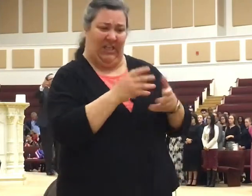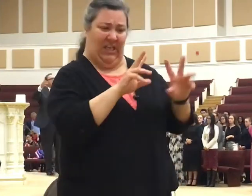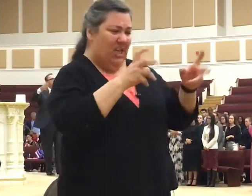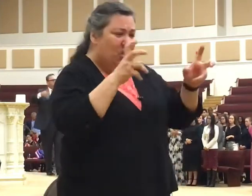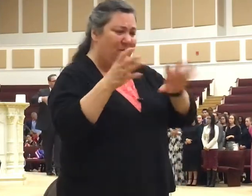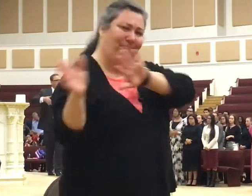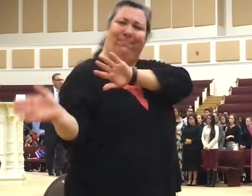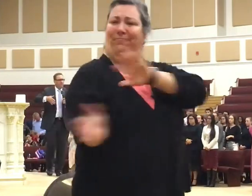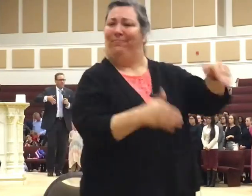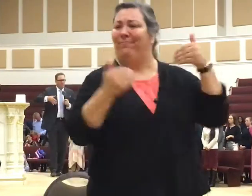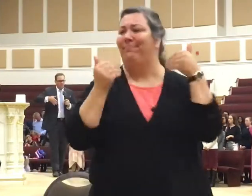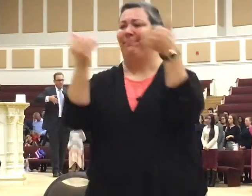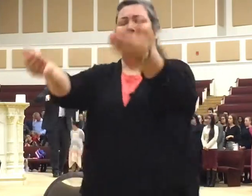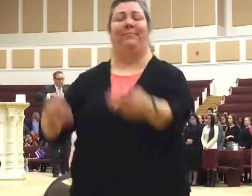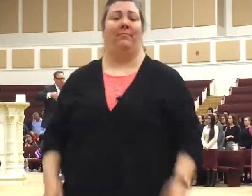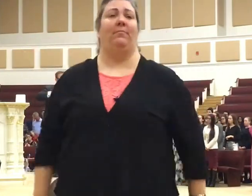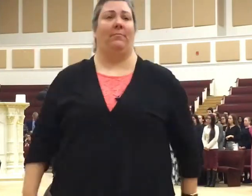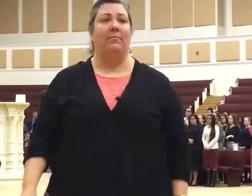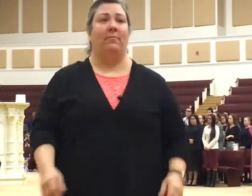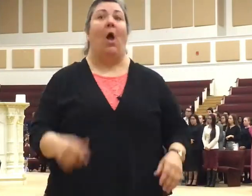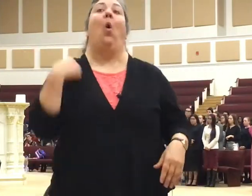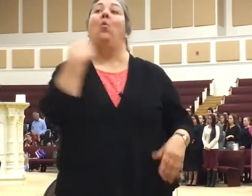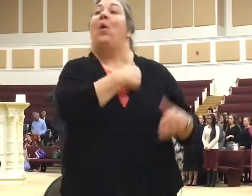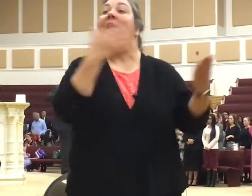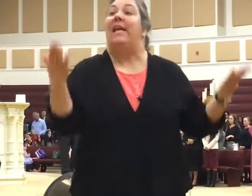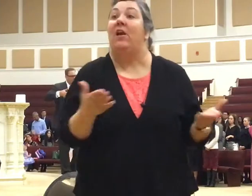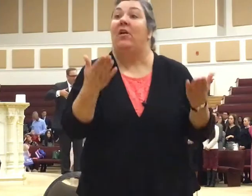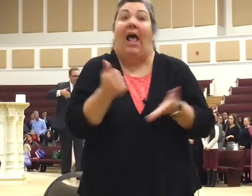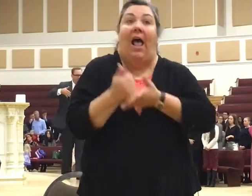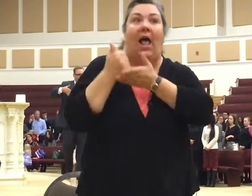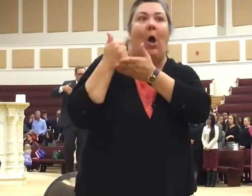And we're here to help you. We're here to help you.